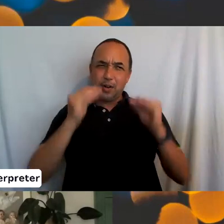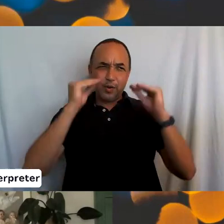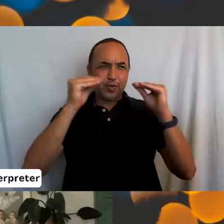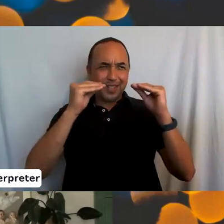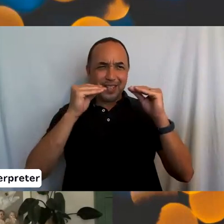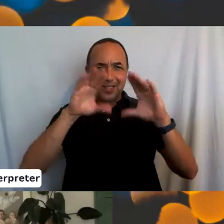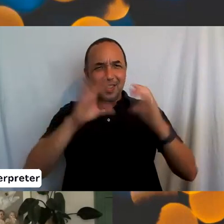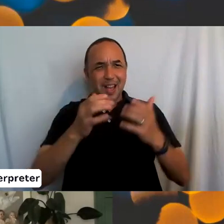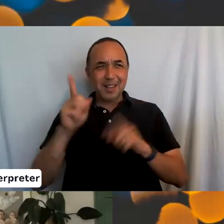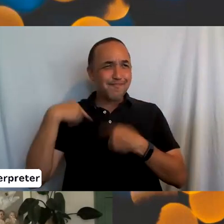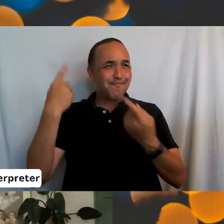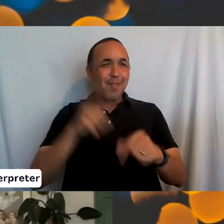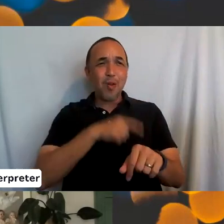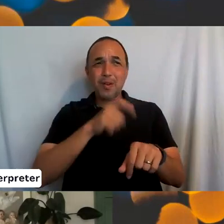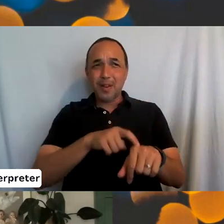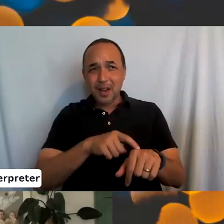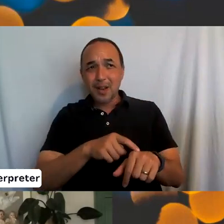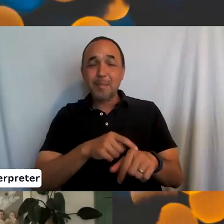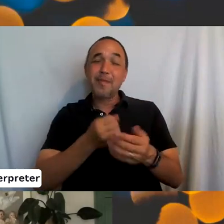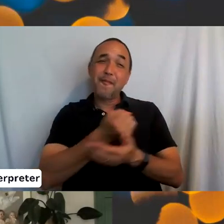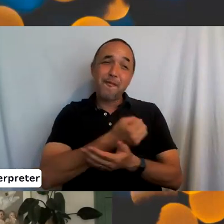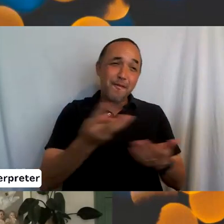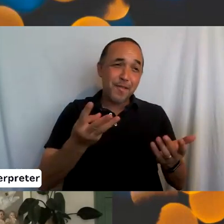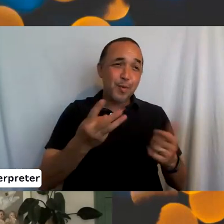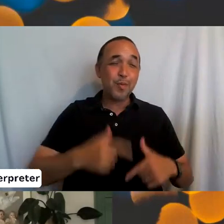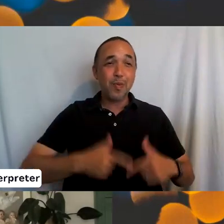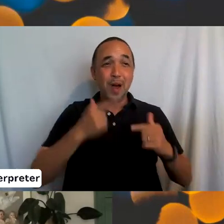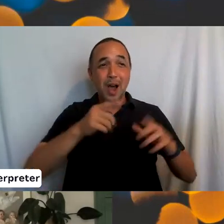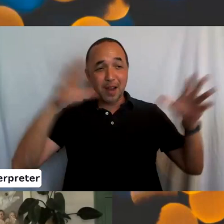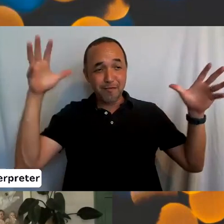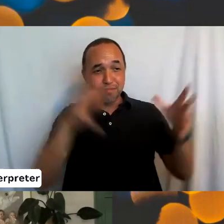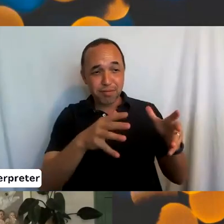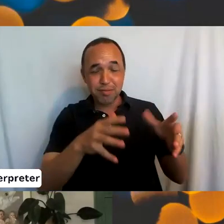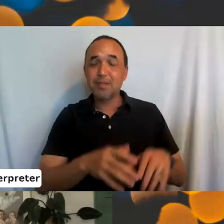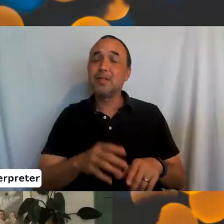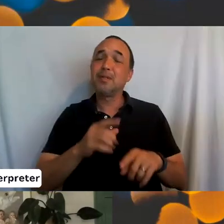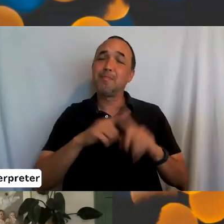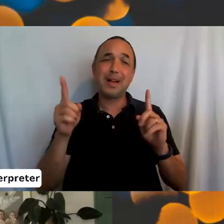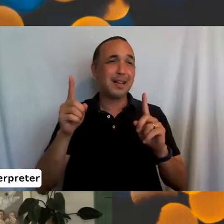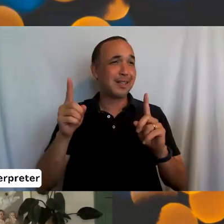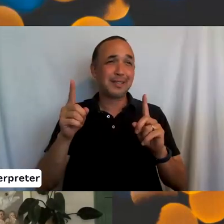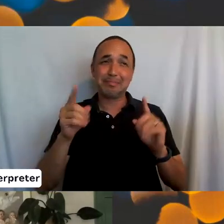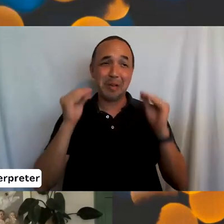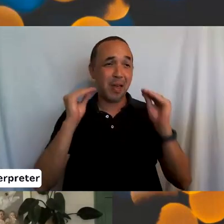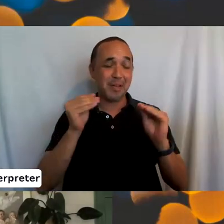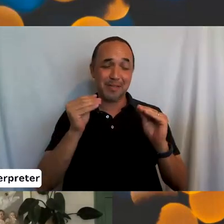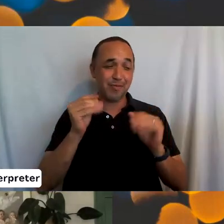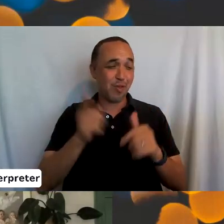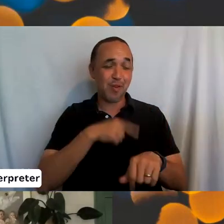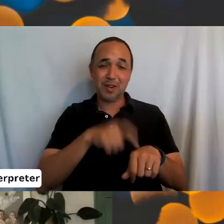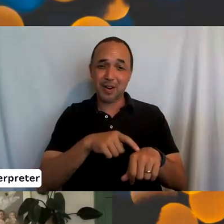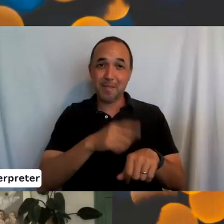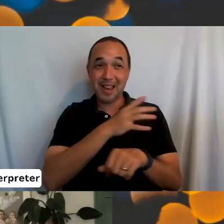long time. I've done a few in person, but it's been a while. And I feel like since the last time I did this, a lot of my thoughts